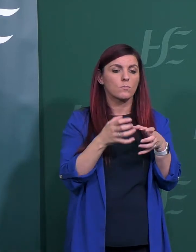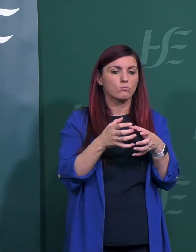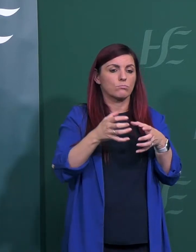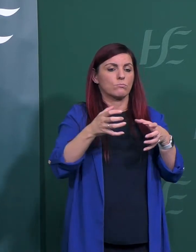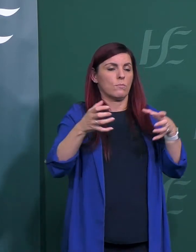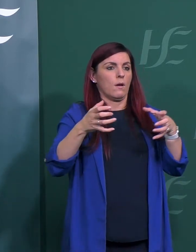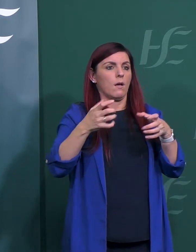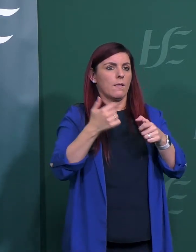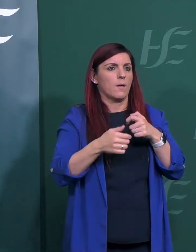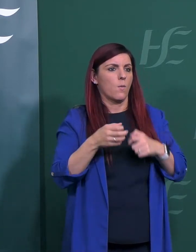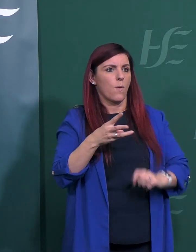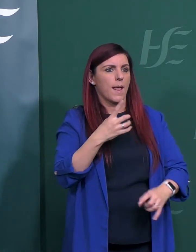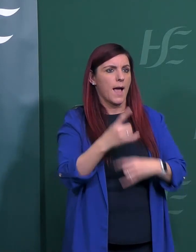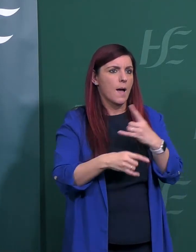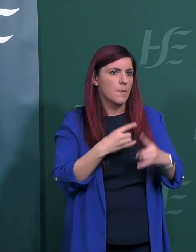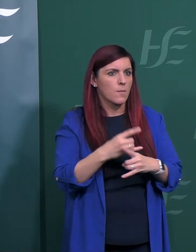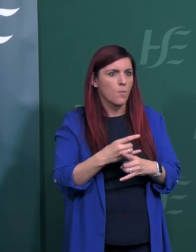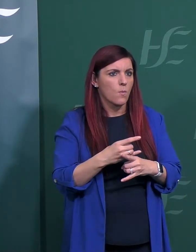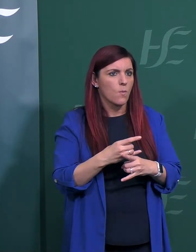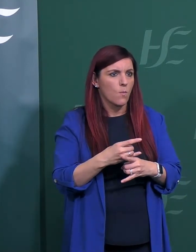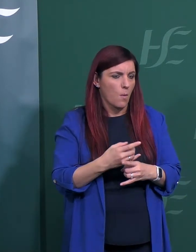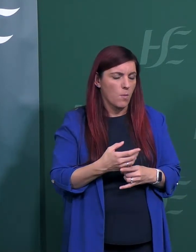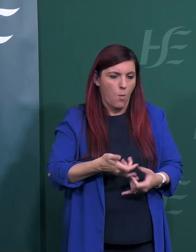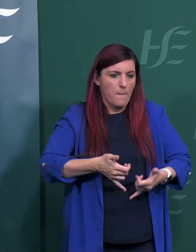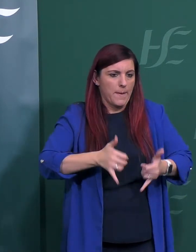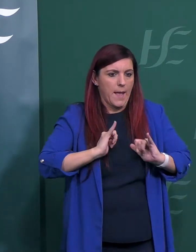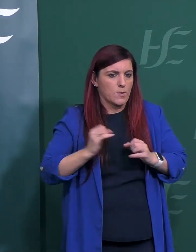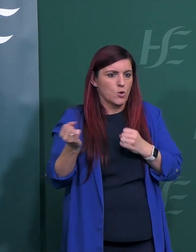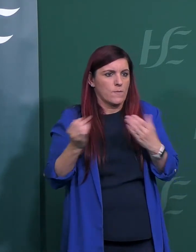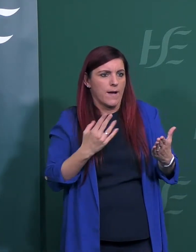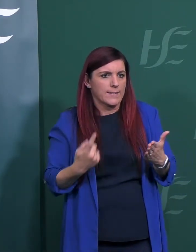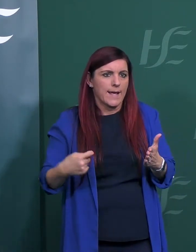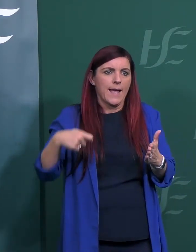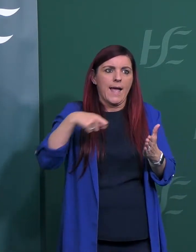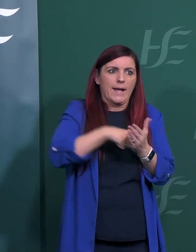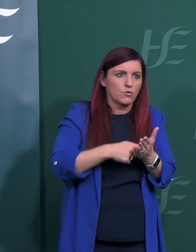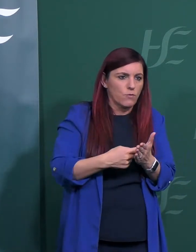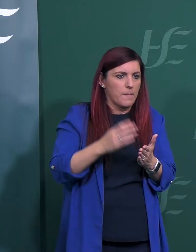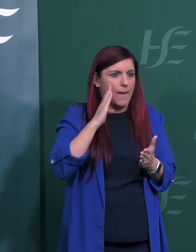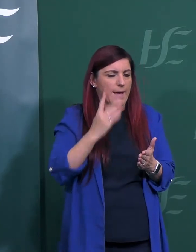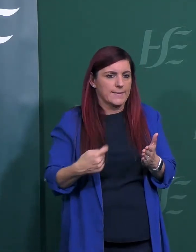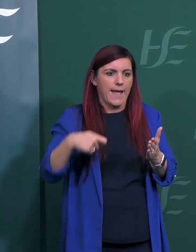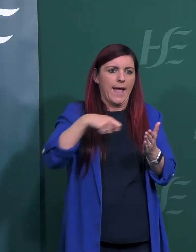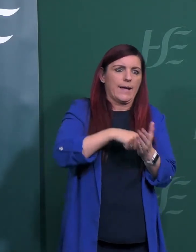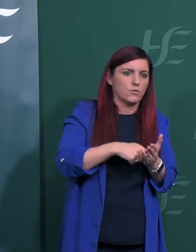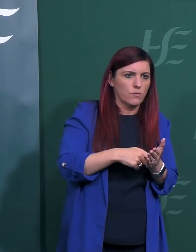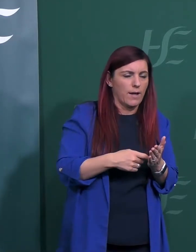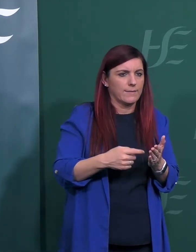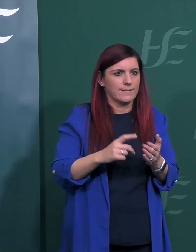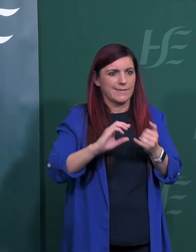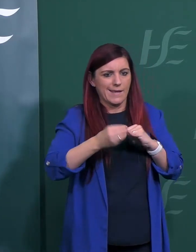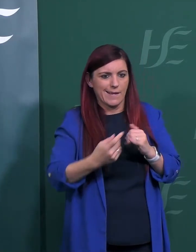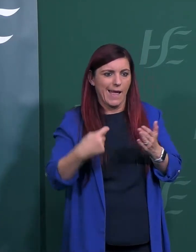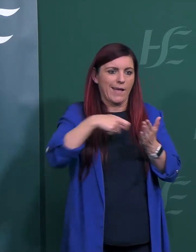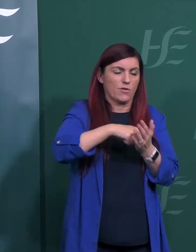time when no additional testing, tracing or vaccination or hospital beds or ICU will help to turn the tide.